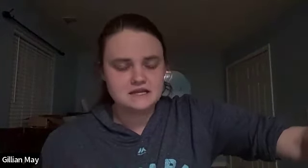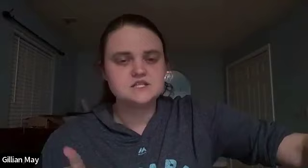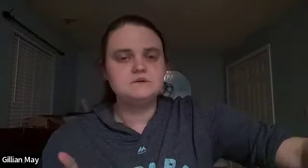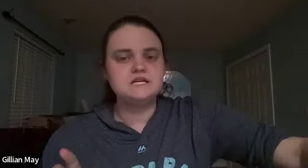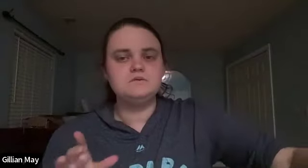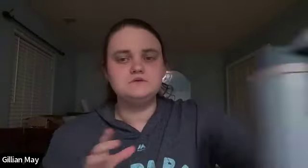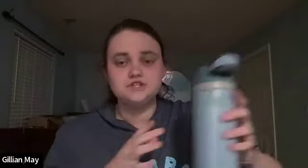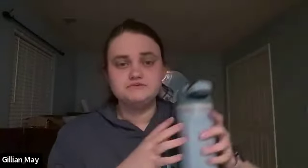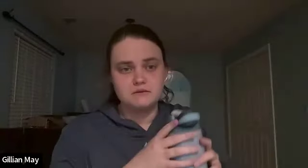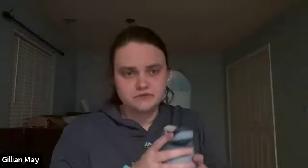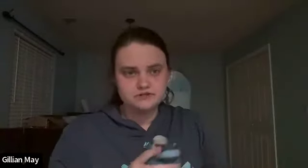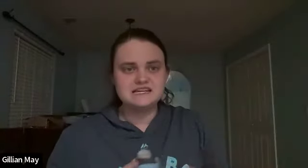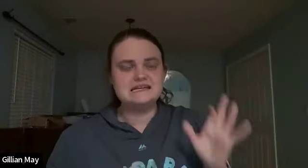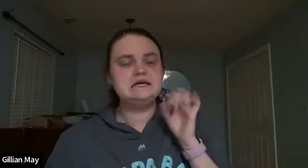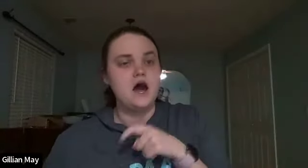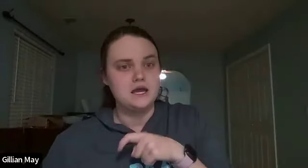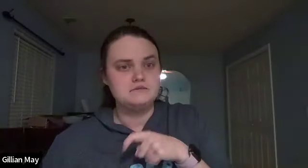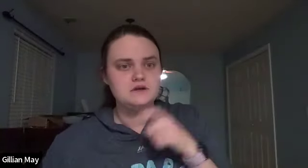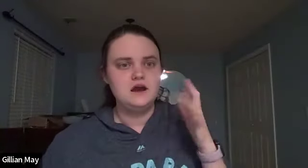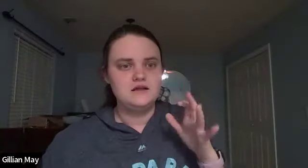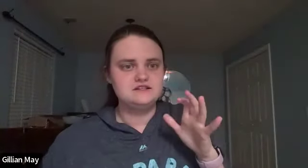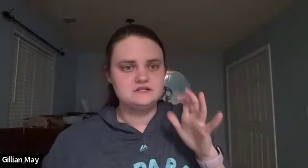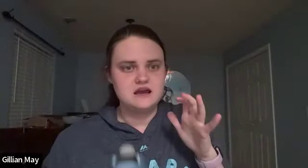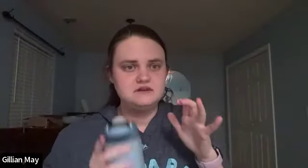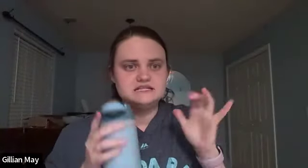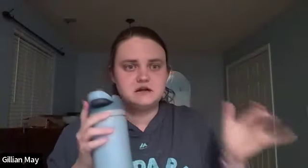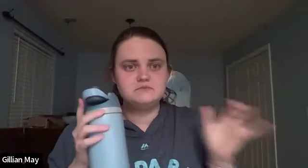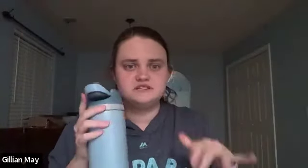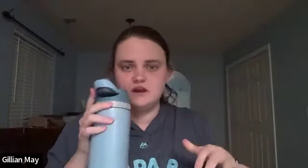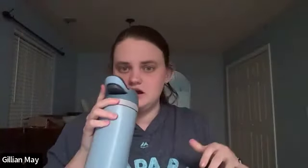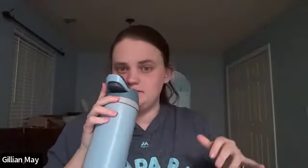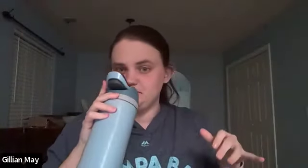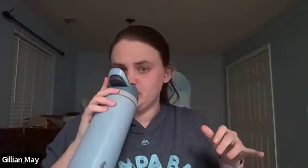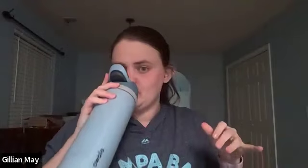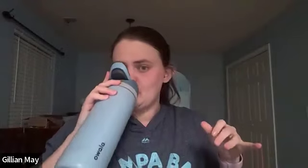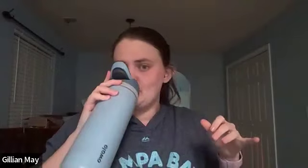Next week we will do numbers and time. I like to always add that as numbers and time.